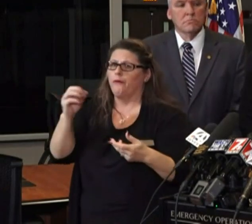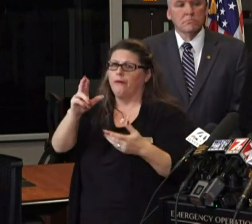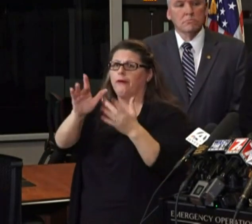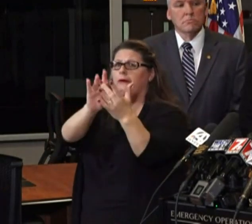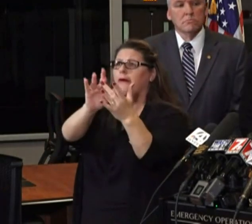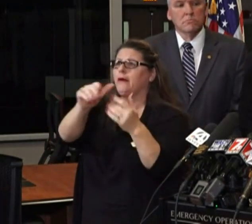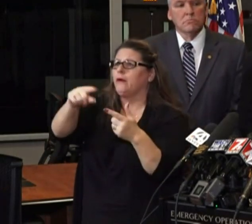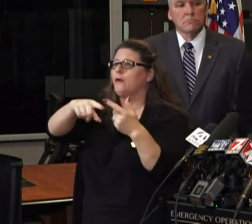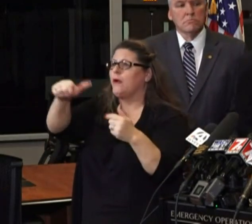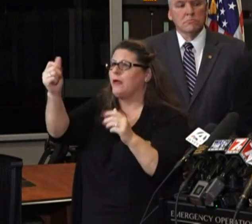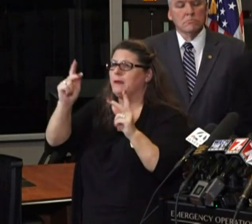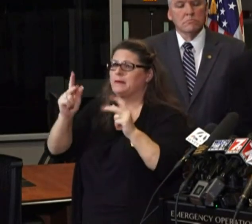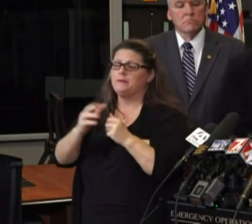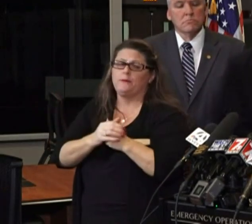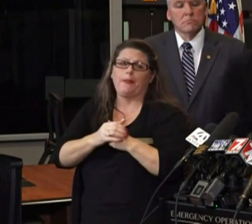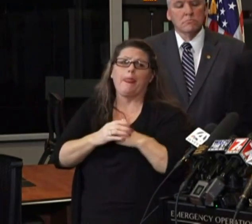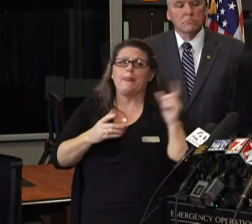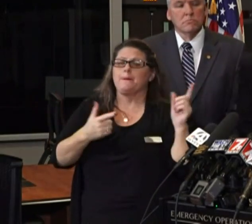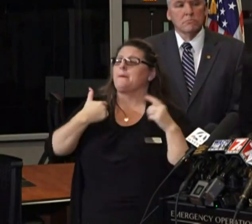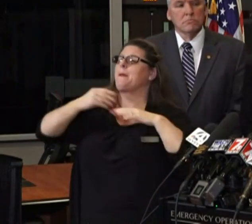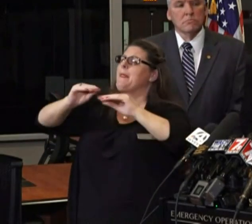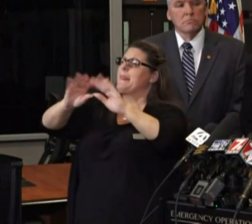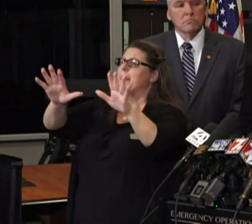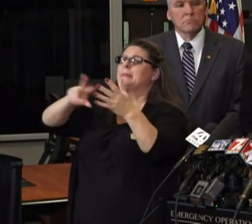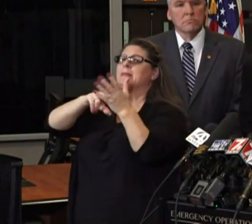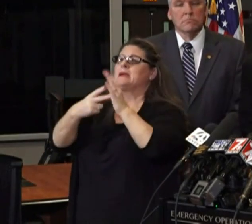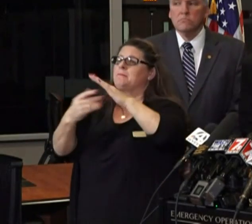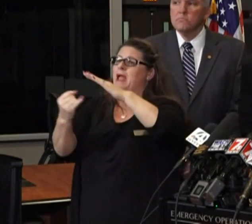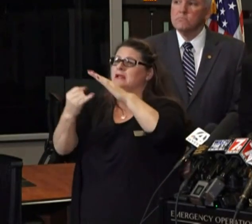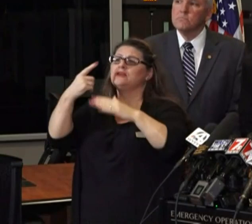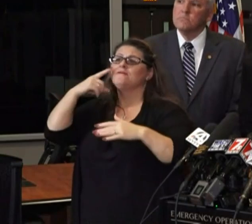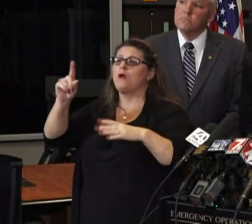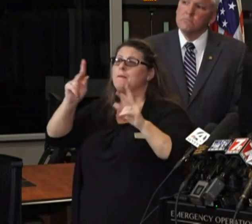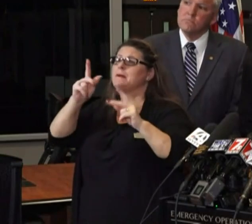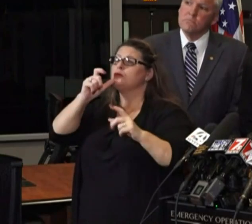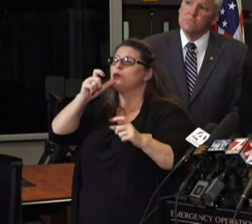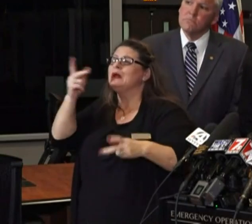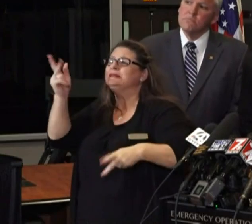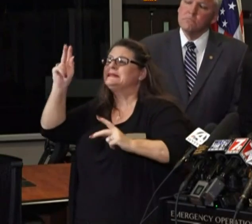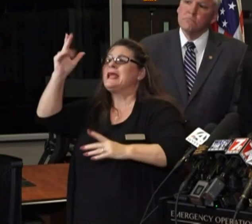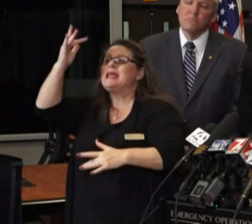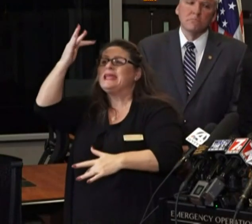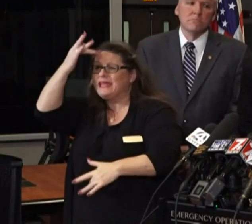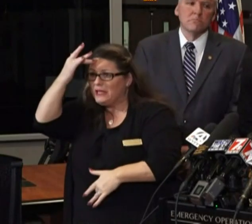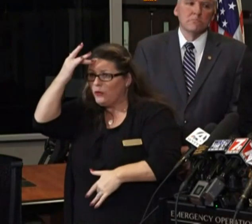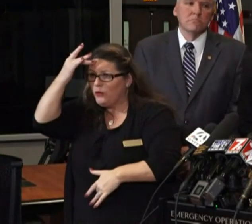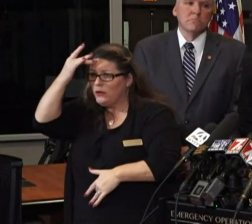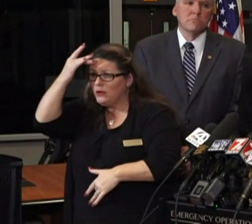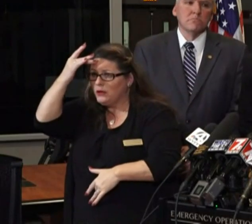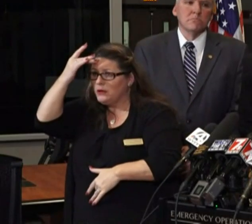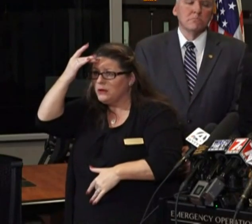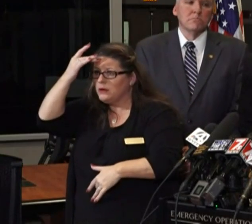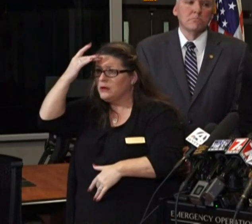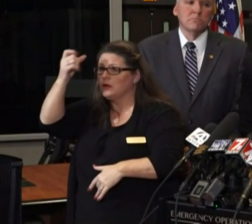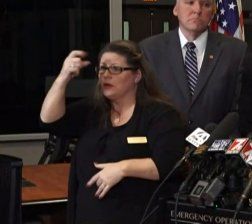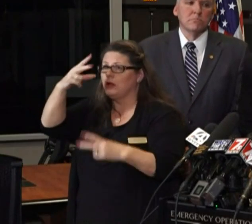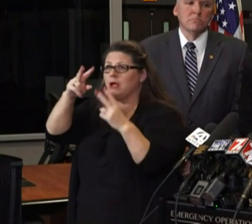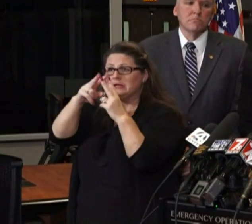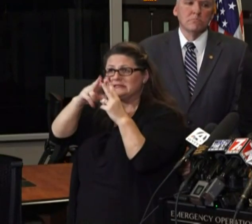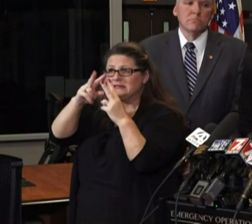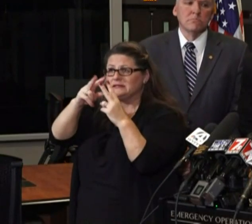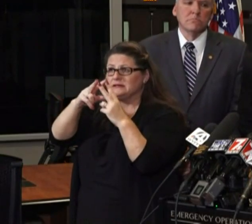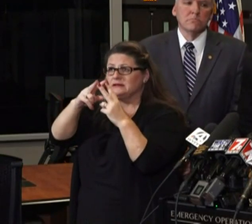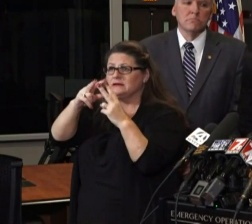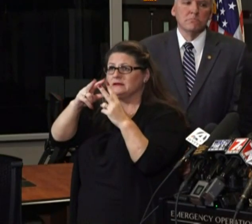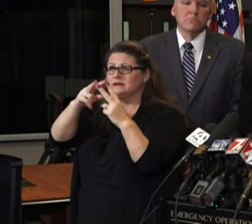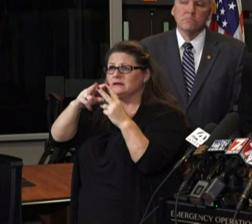So they're given, and just a clarification, isolation is for individuals who are ill. And the individuals that we are monitoring are for